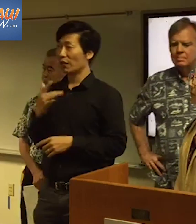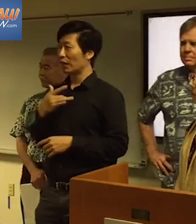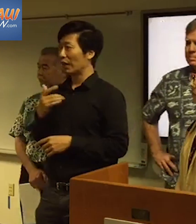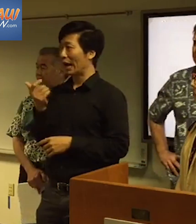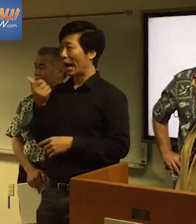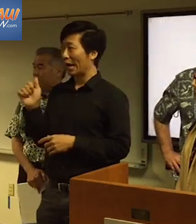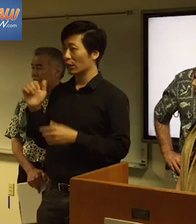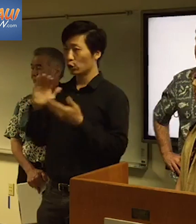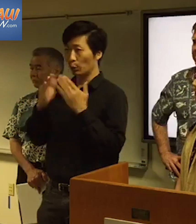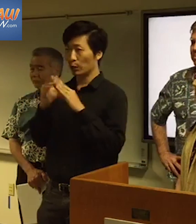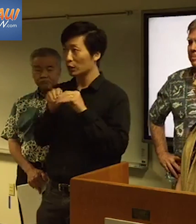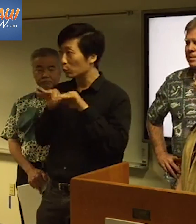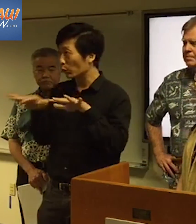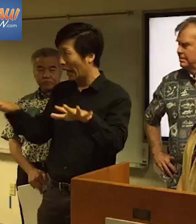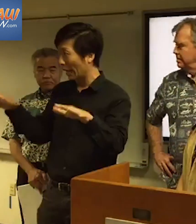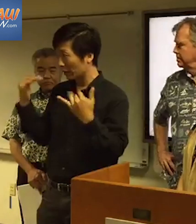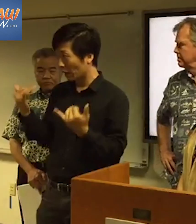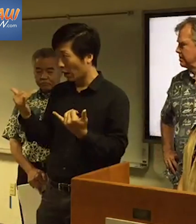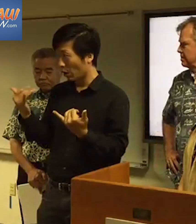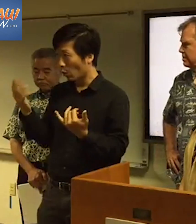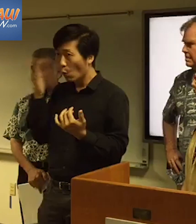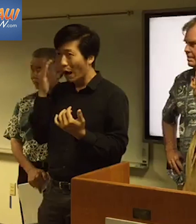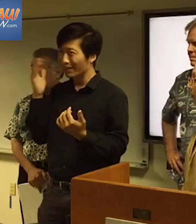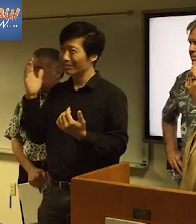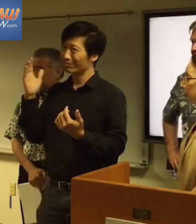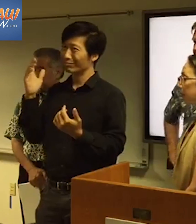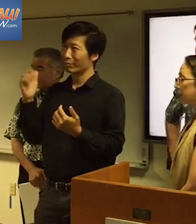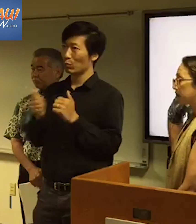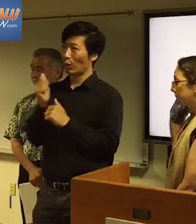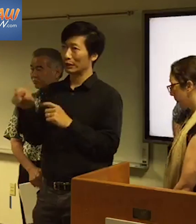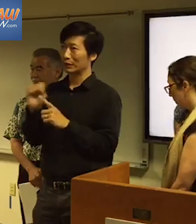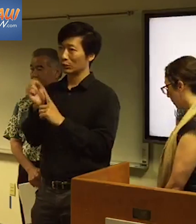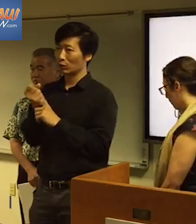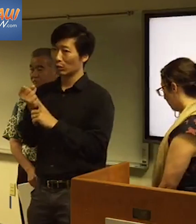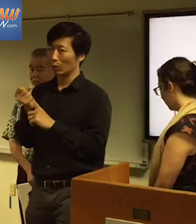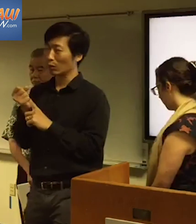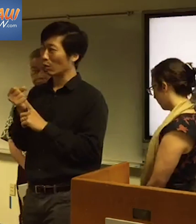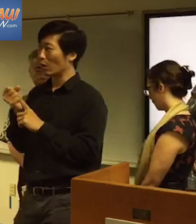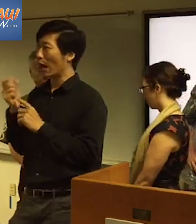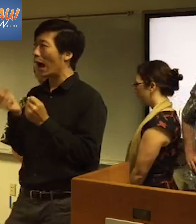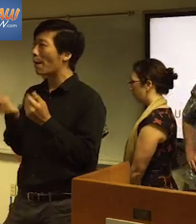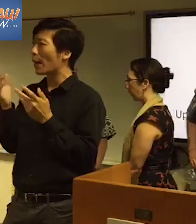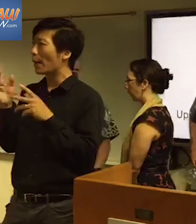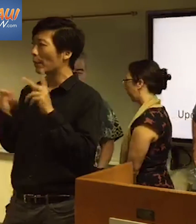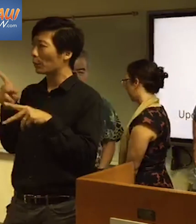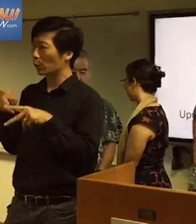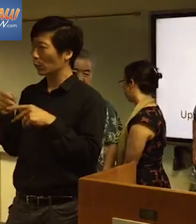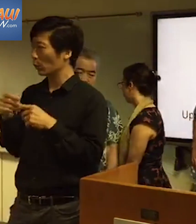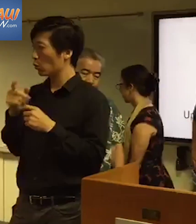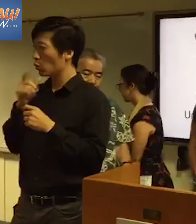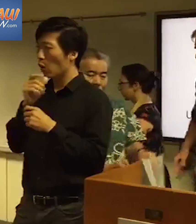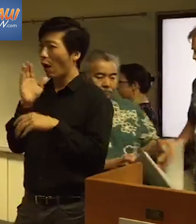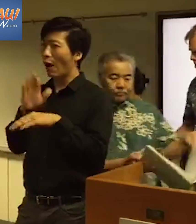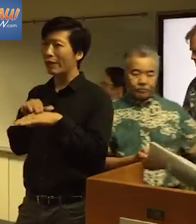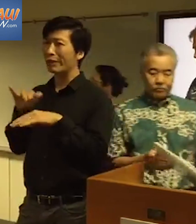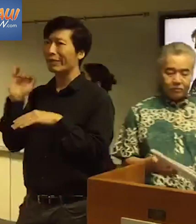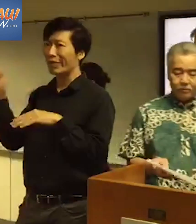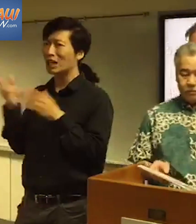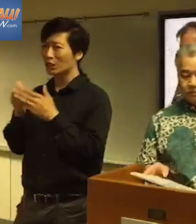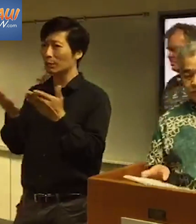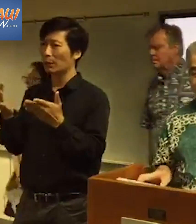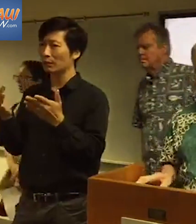29th. We're going to be contacting everyone who disembarked from the vessel, asking them to self-quarantine, and we'll